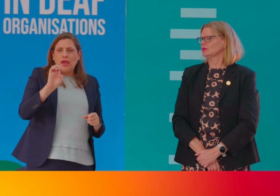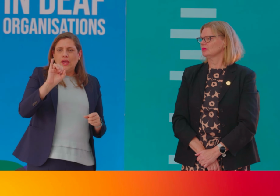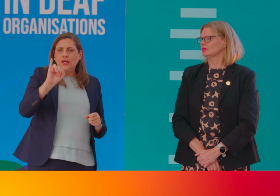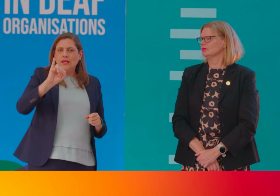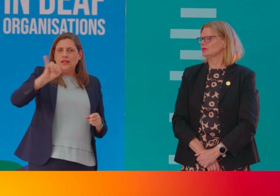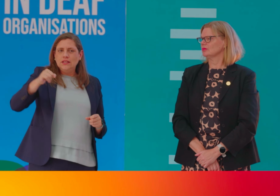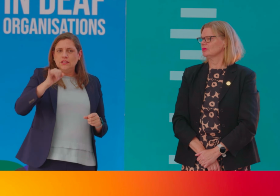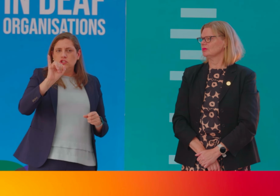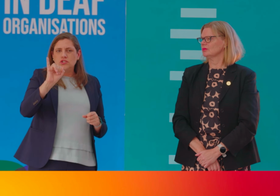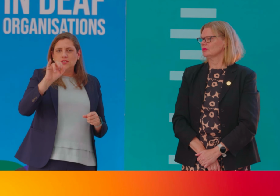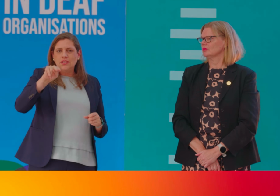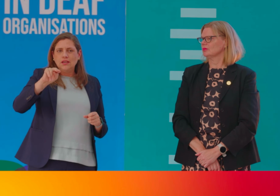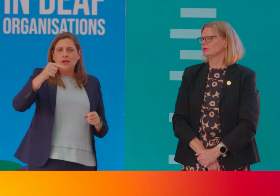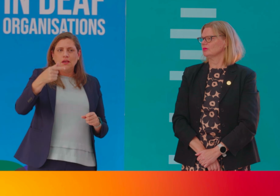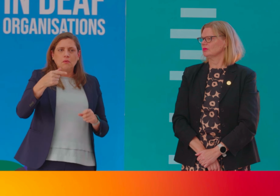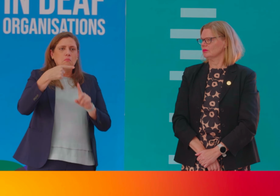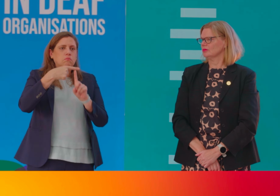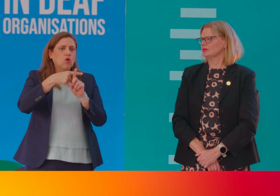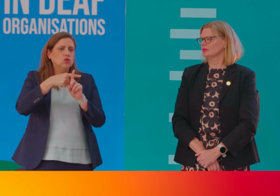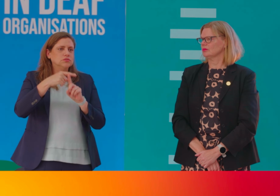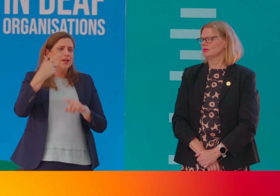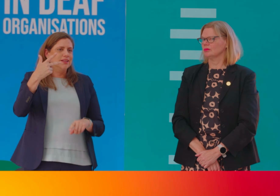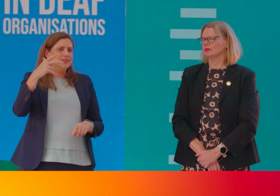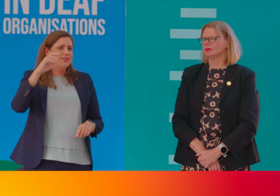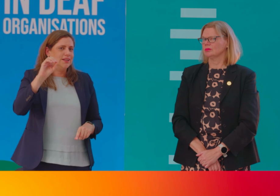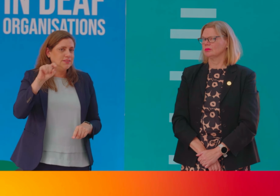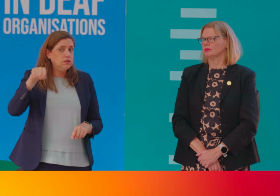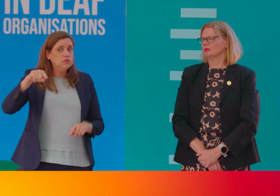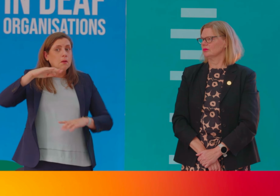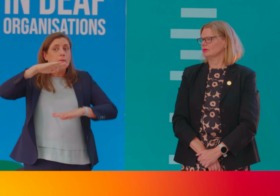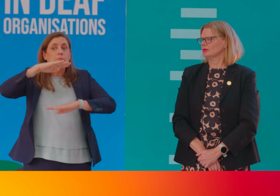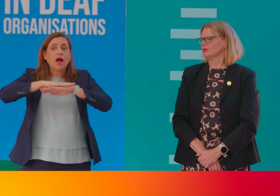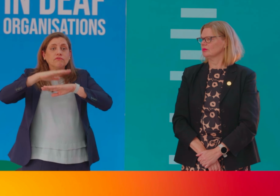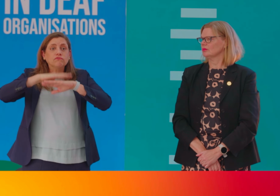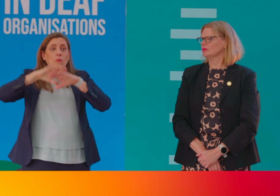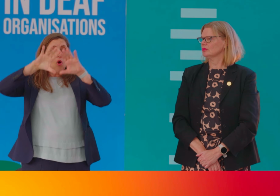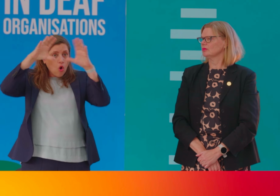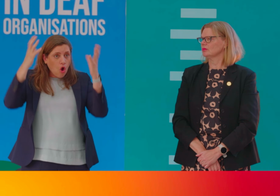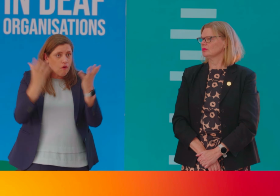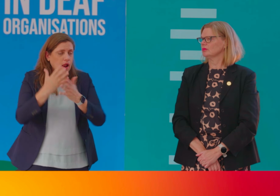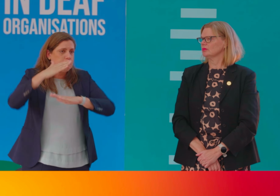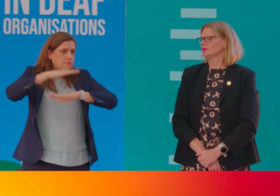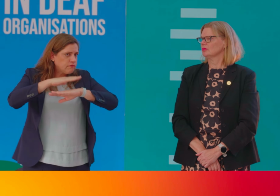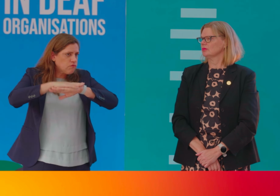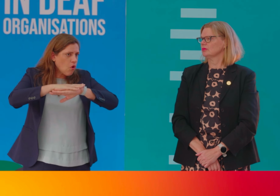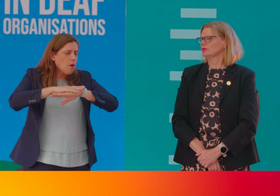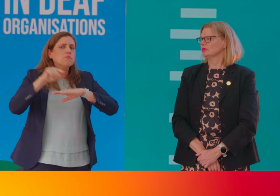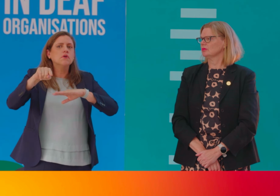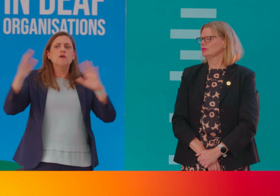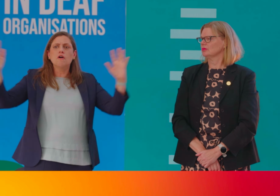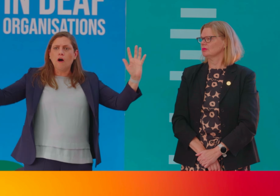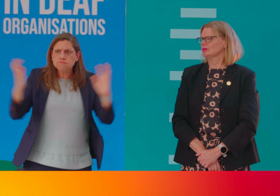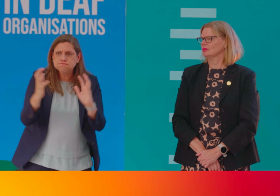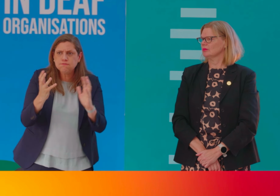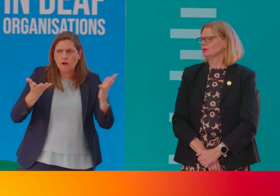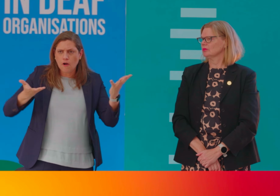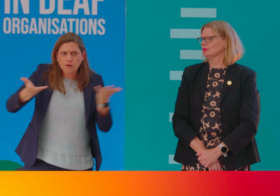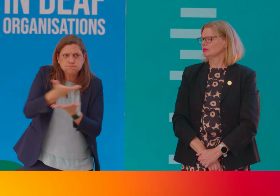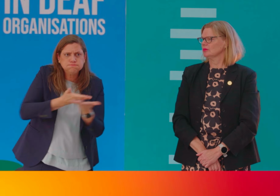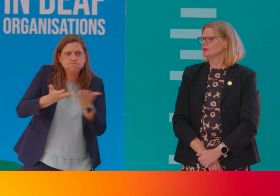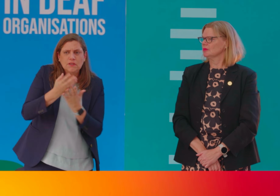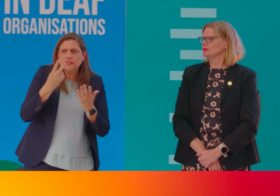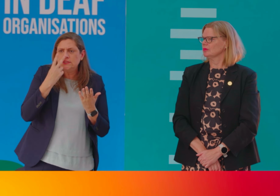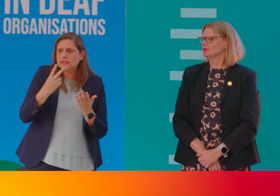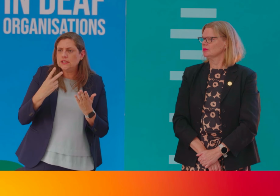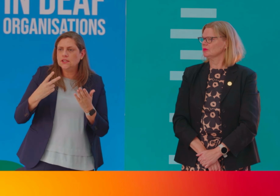For instance, we have the Beijing Plus 30 Global Forum, which provides a global